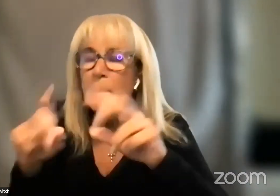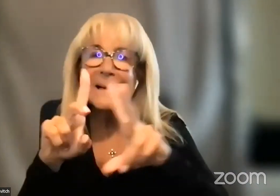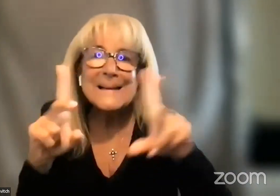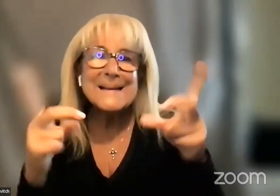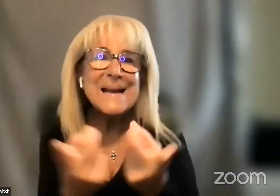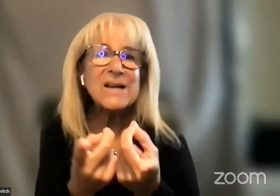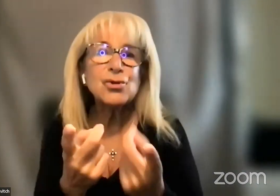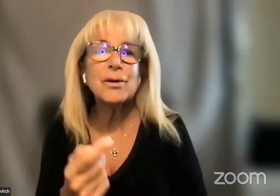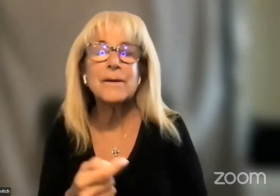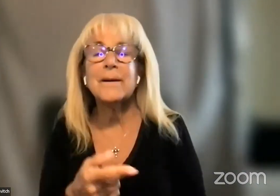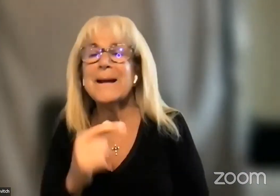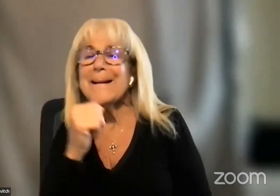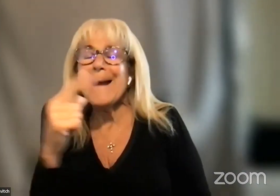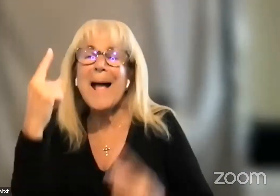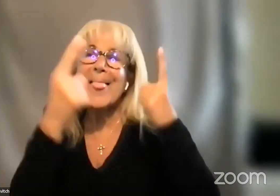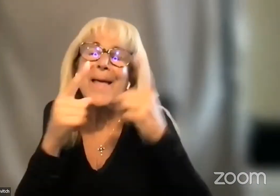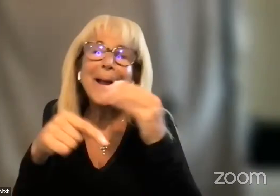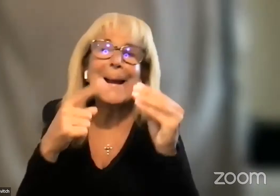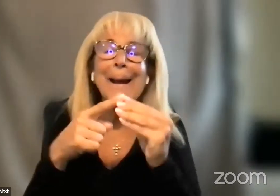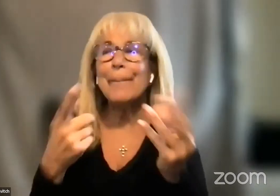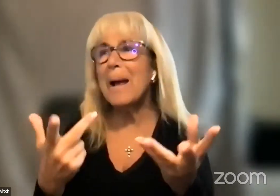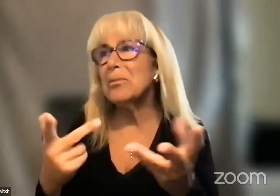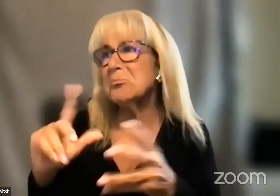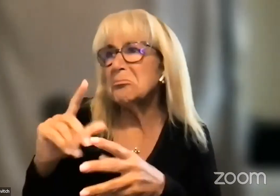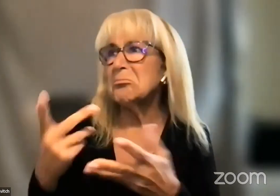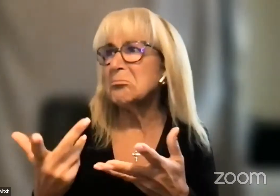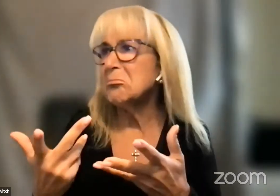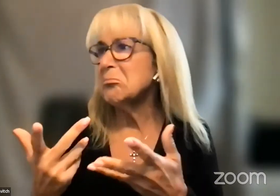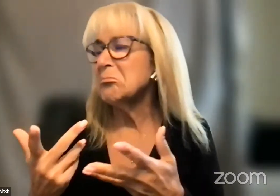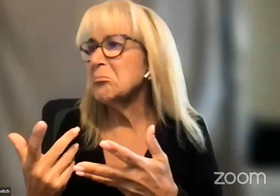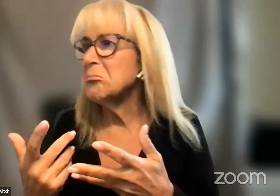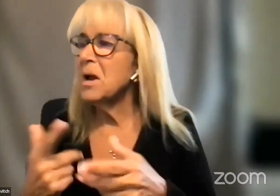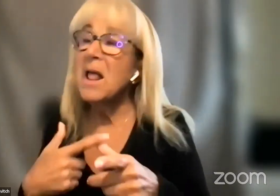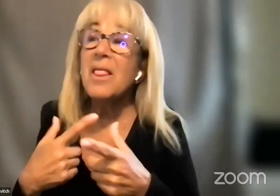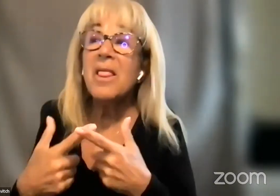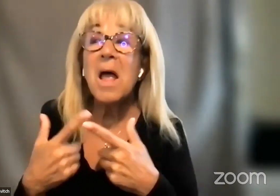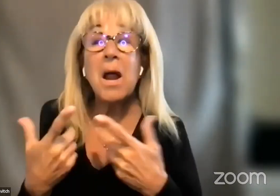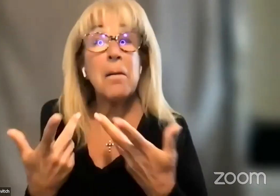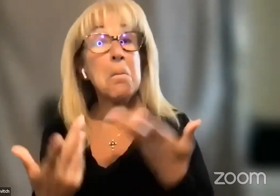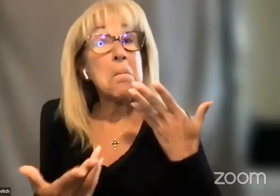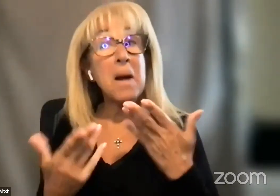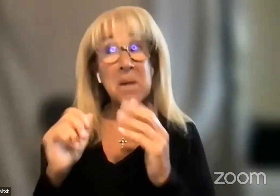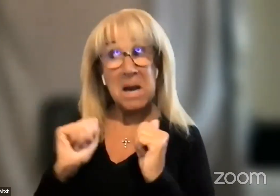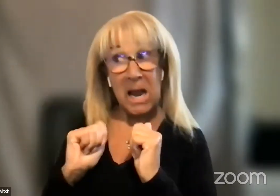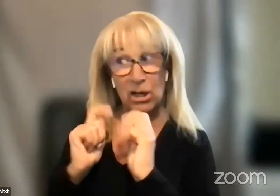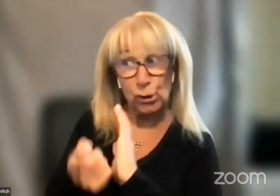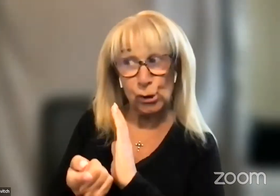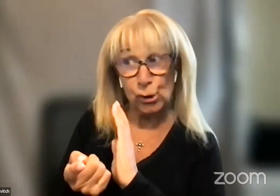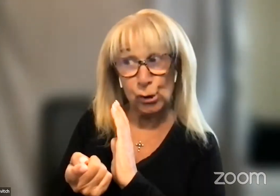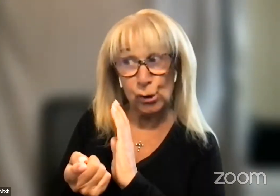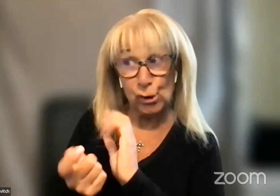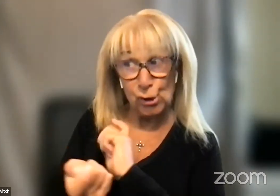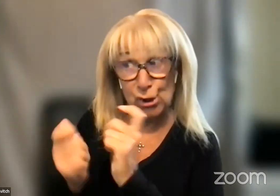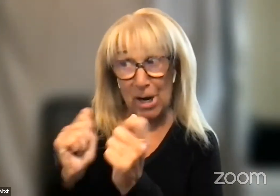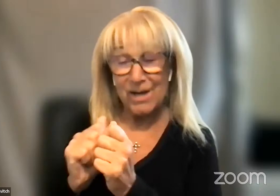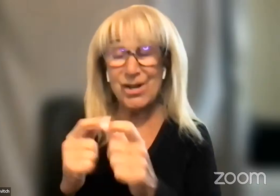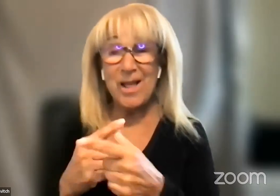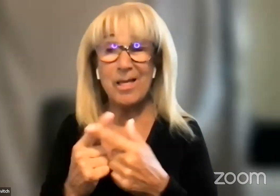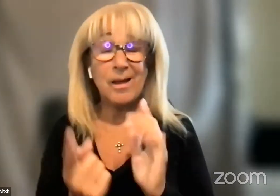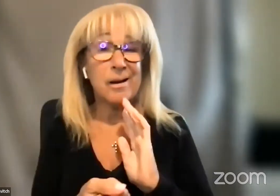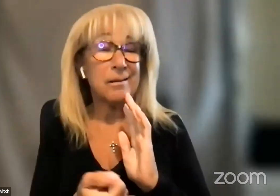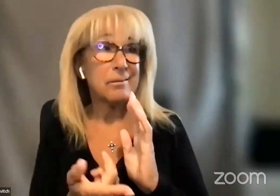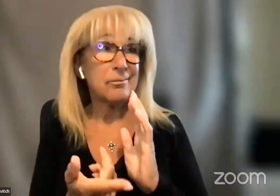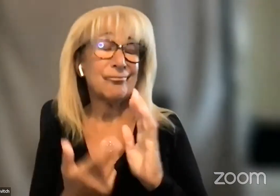I wish the districts were different. And then there's a moment where they could change and then the moment's gone. So that's how